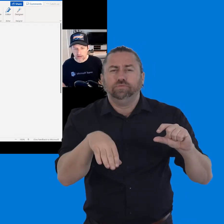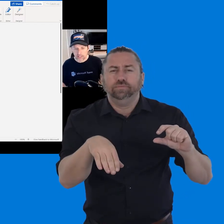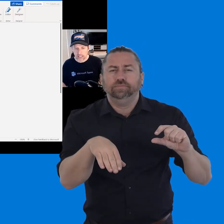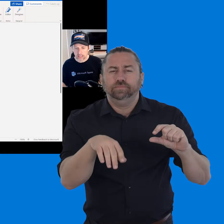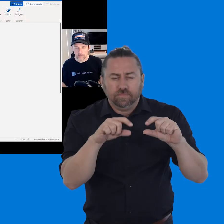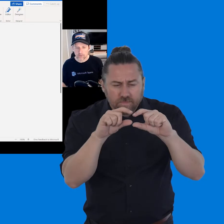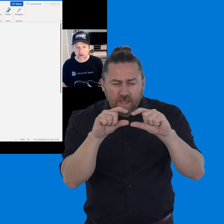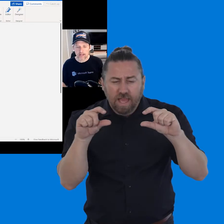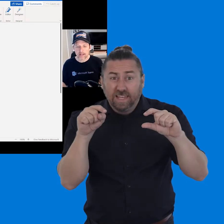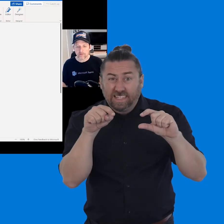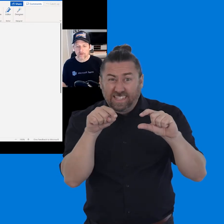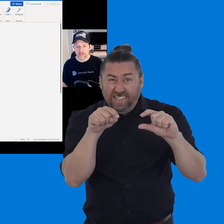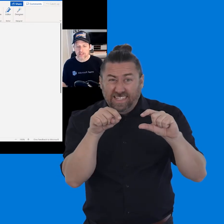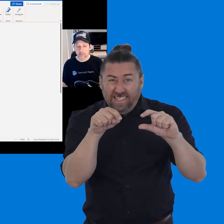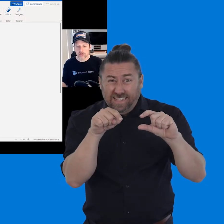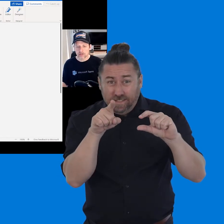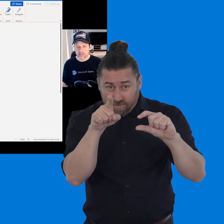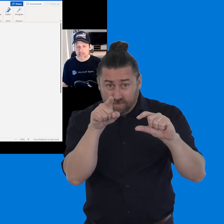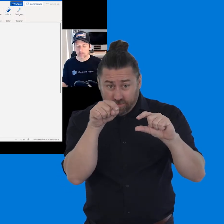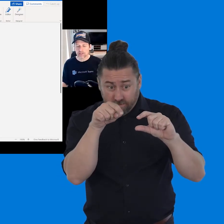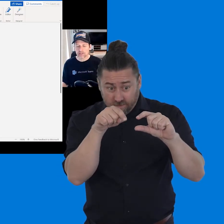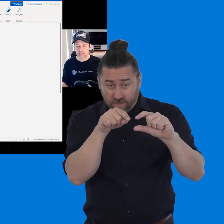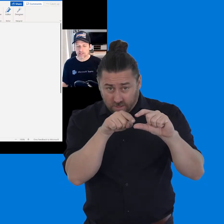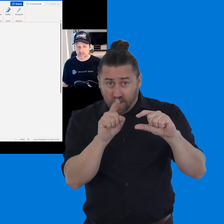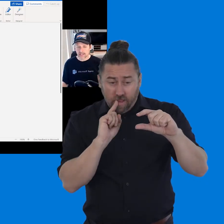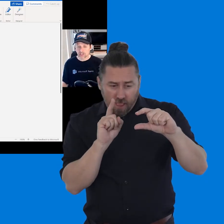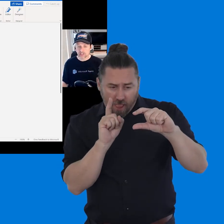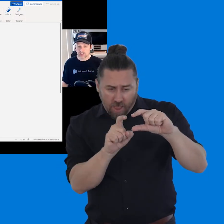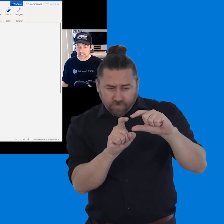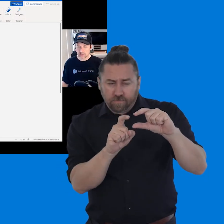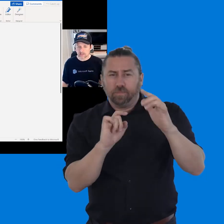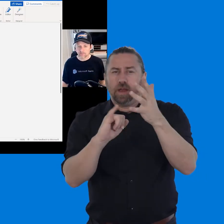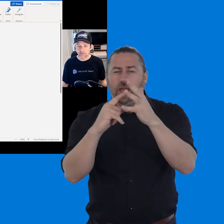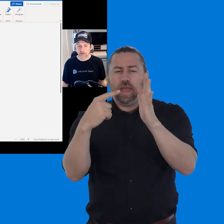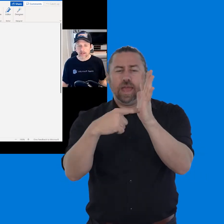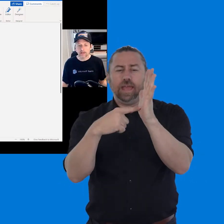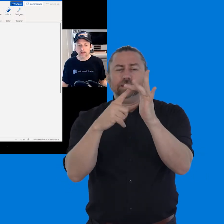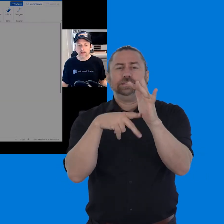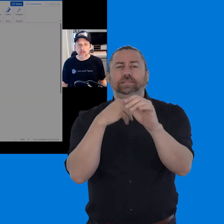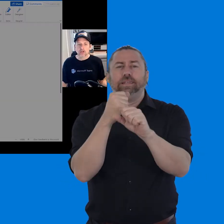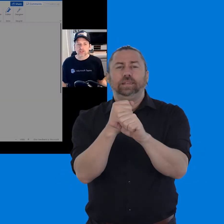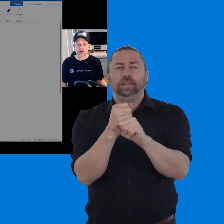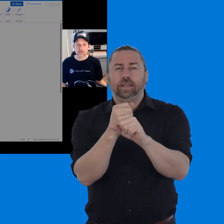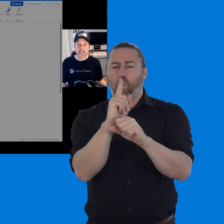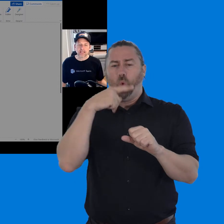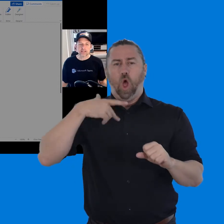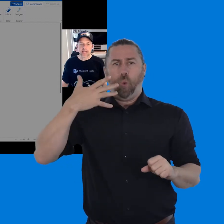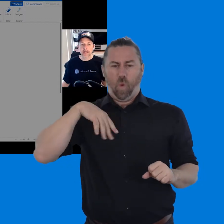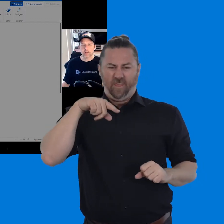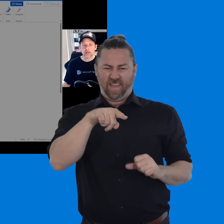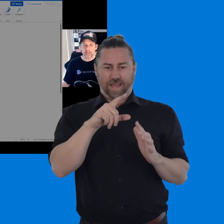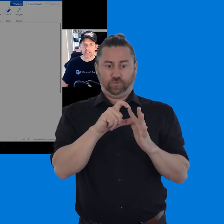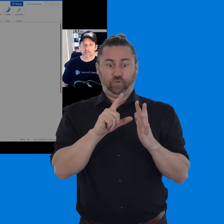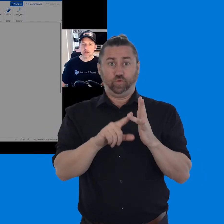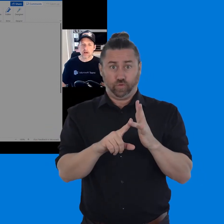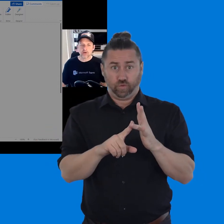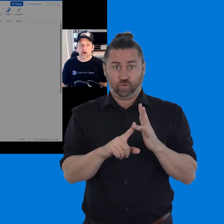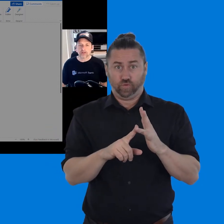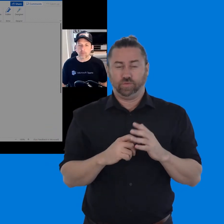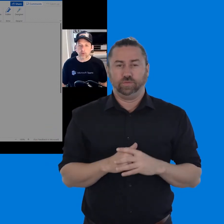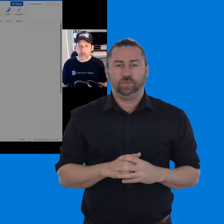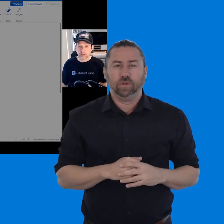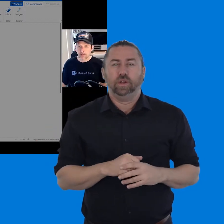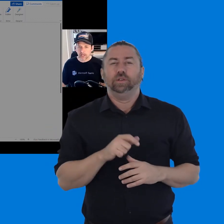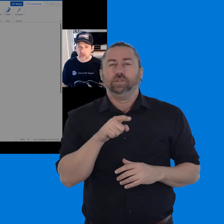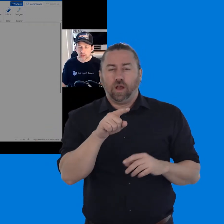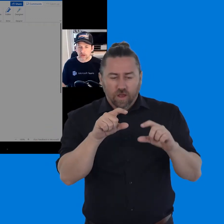box down here. All right, now the first thing I'm going to do is come into the dictation settings, okay, turn on the settings, and look at this. I've